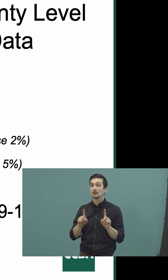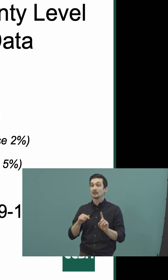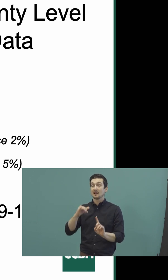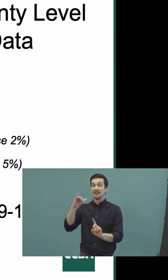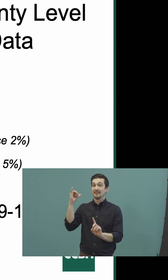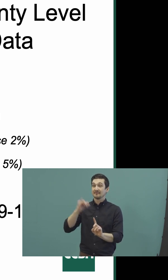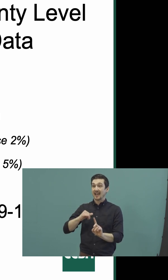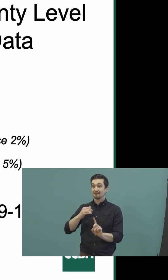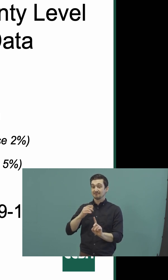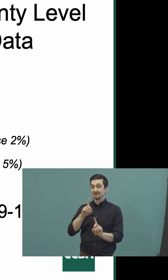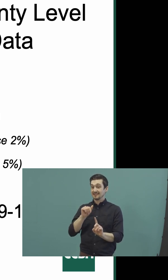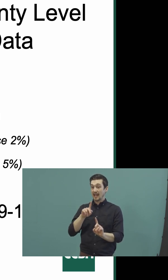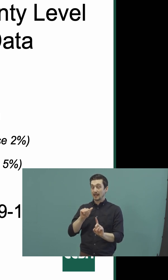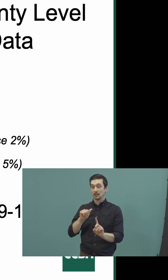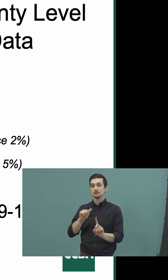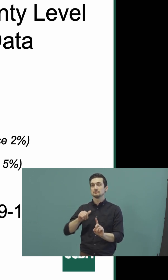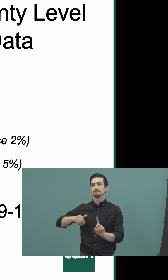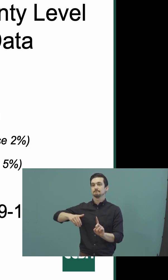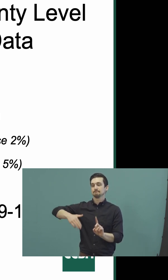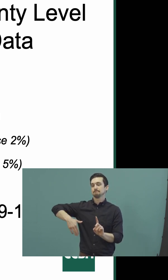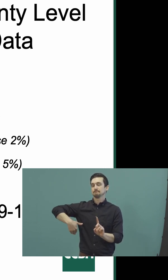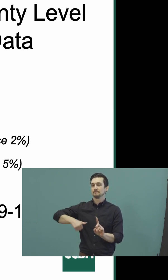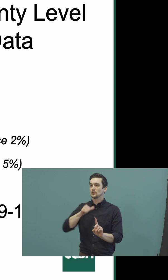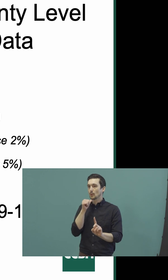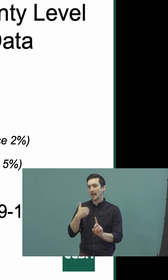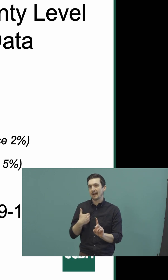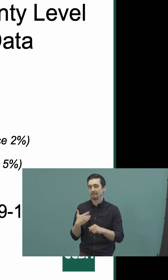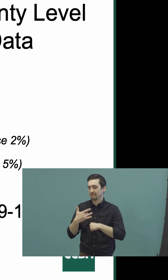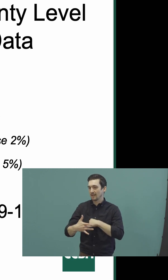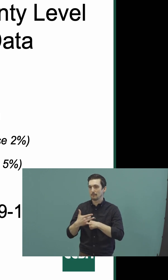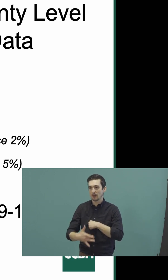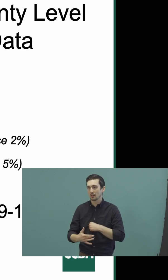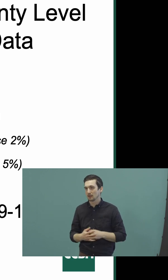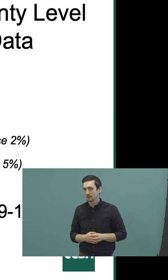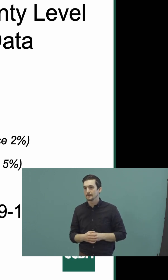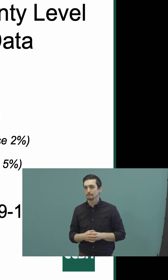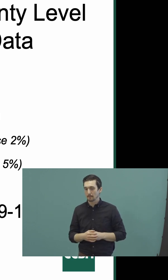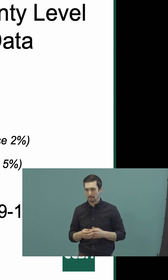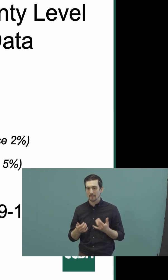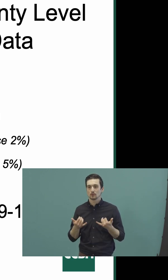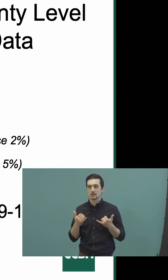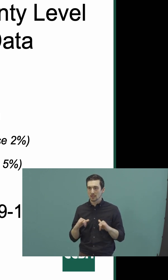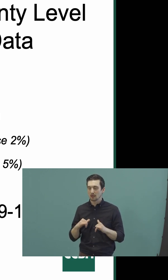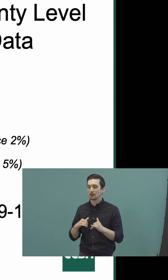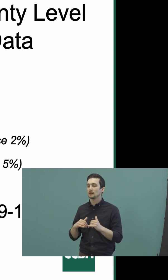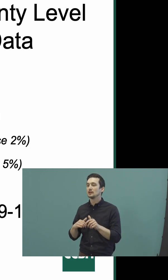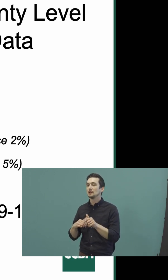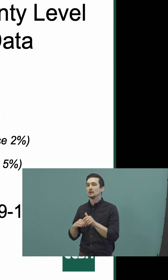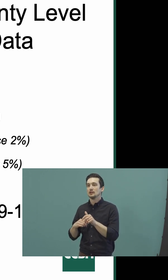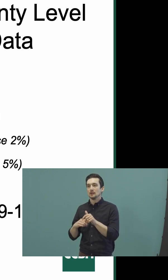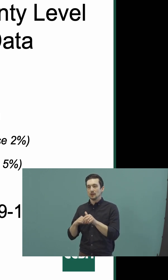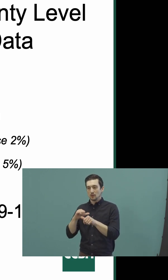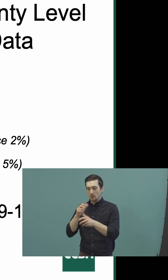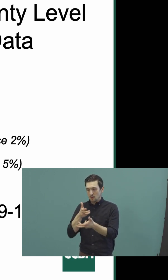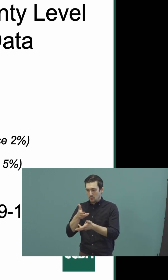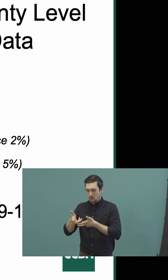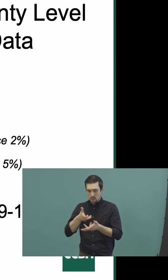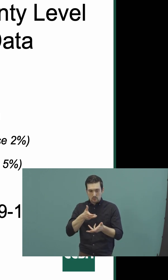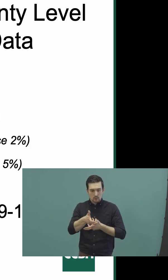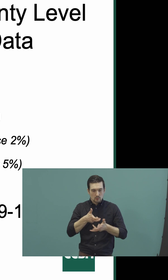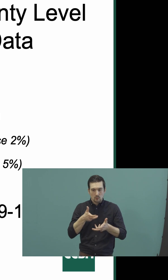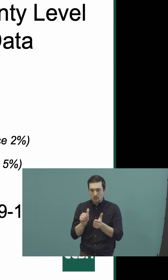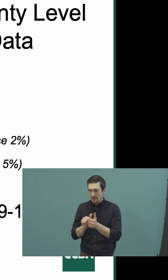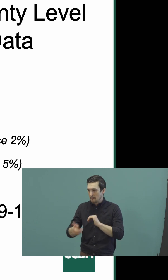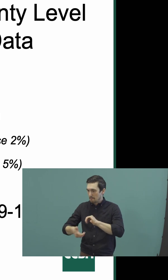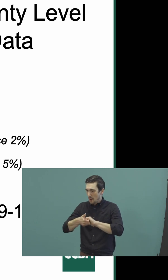information, that information is not at this time available to us. We are working with our partners who are running labs